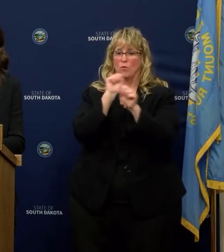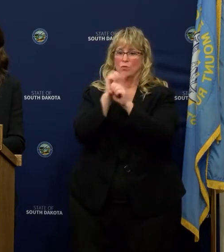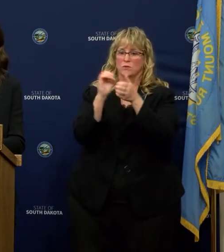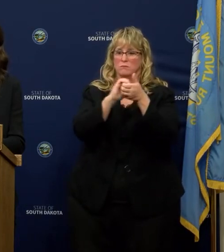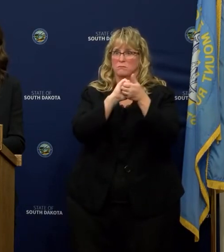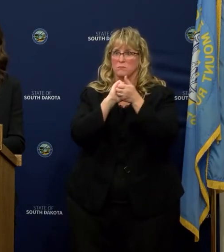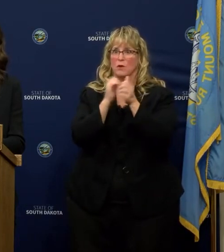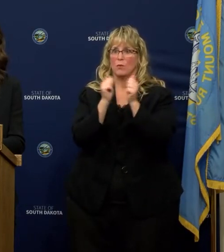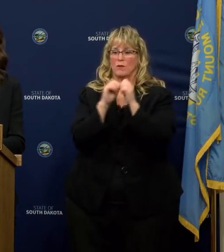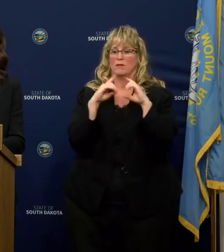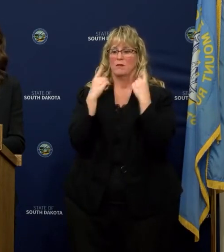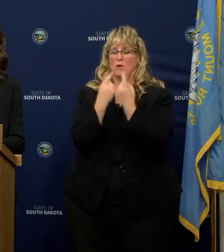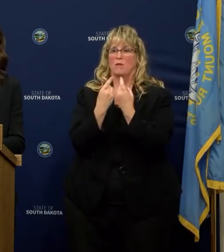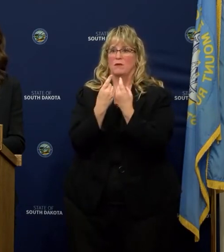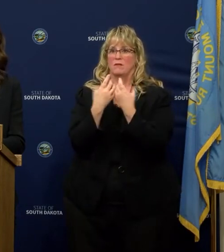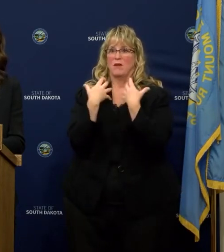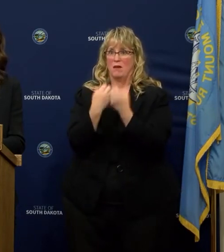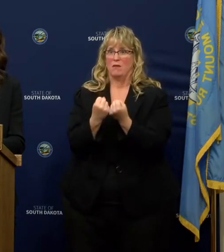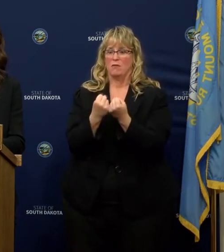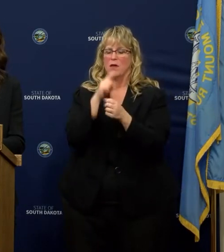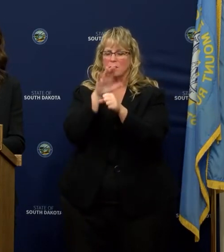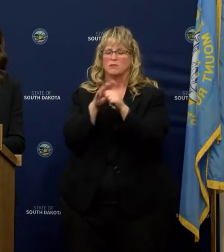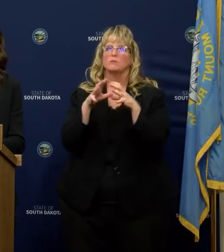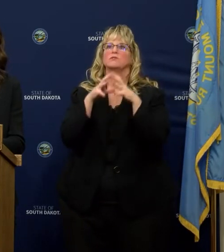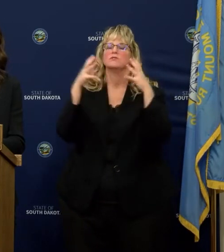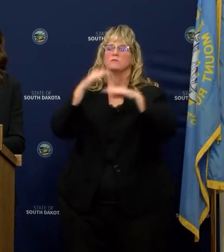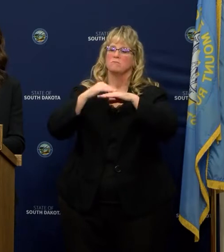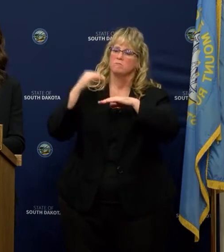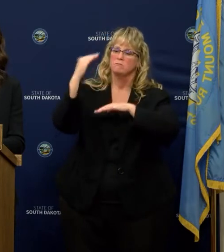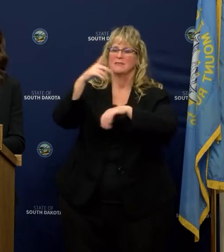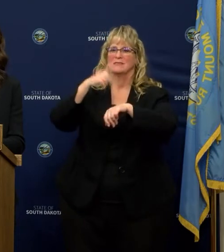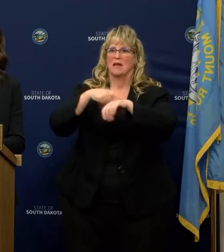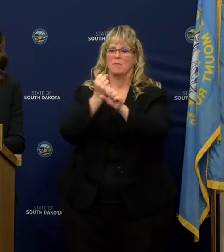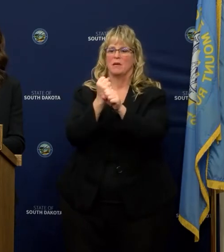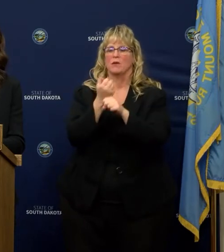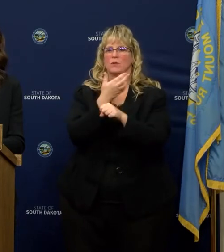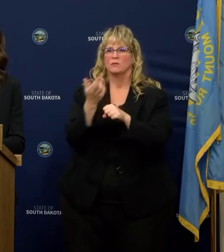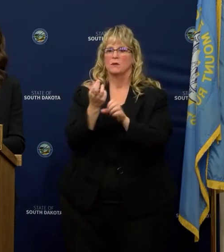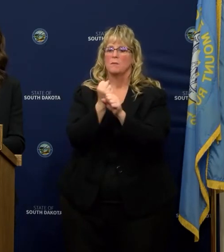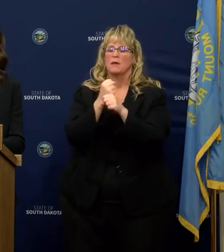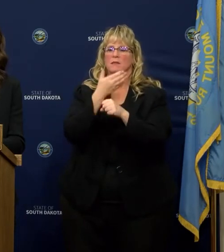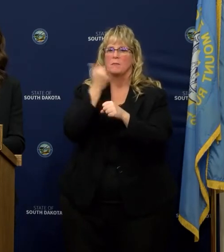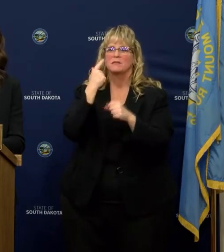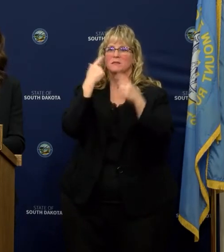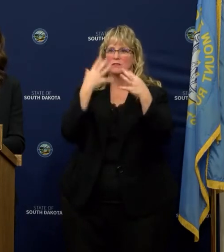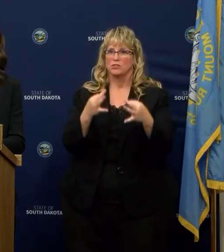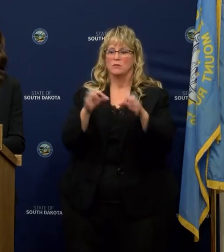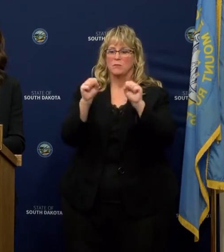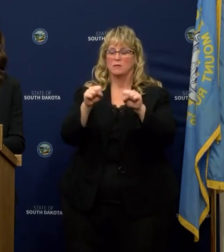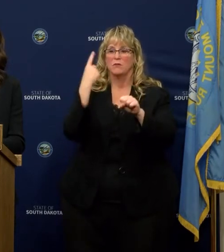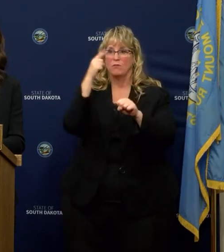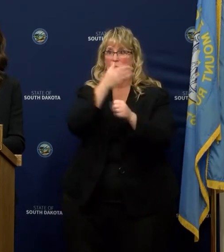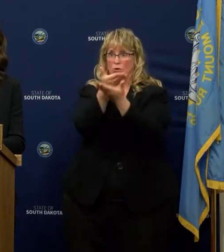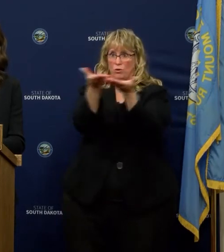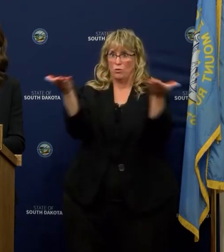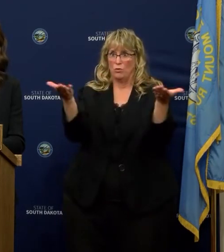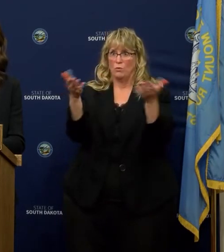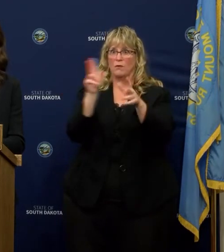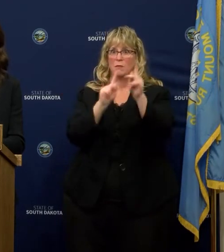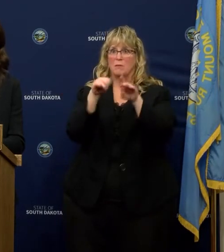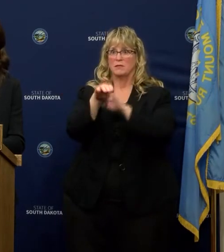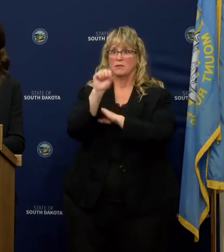with the Department of Health and commit so much time and resources to helping us make the best decisions possible for the people of South Dakota. They've